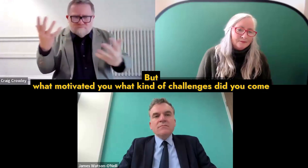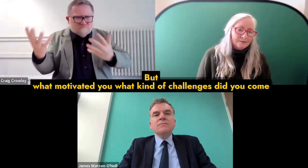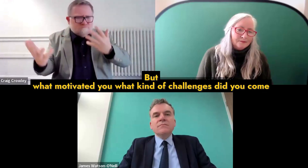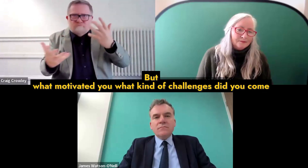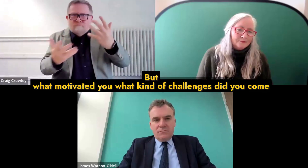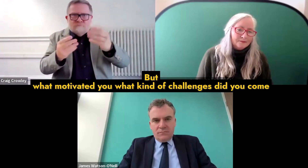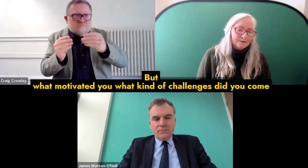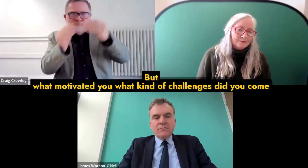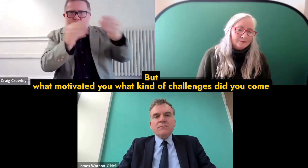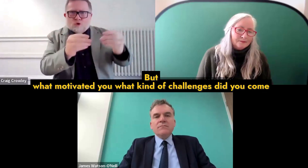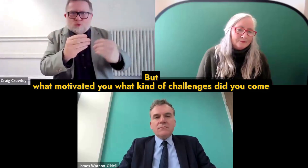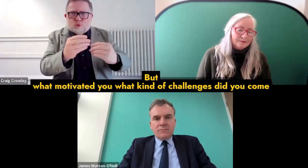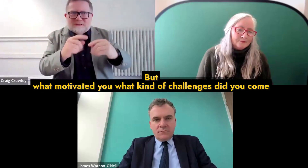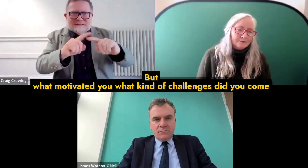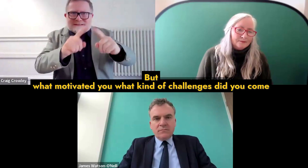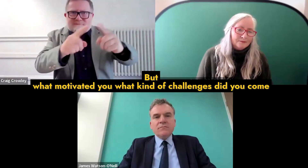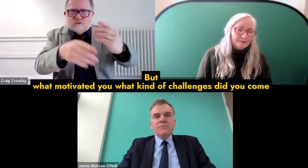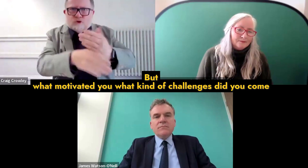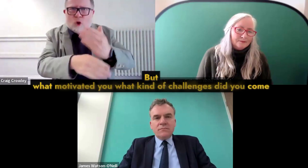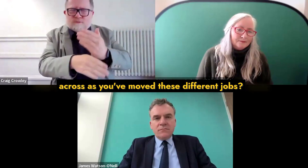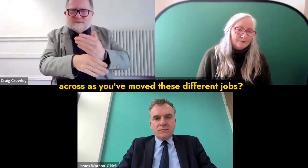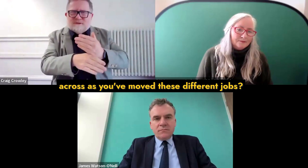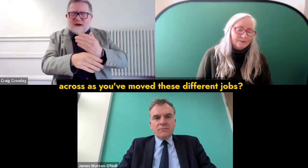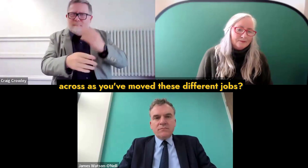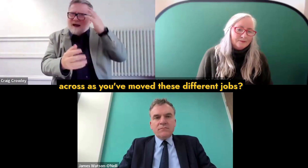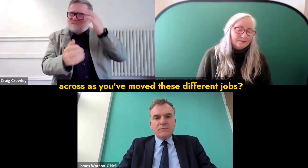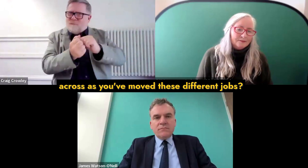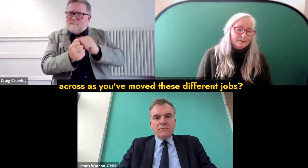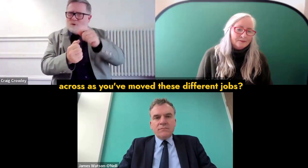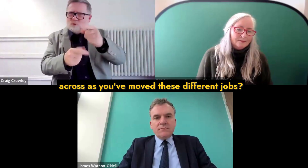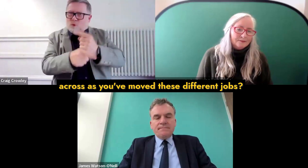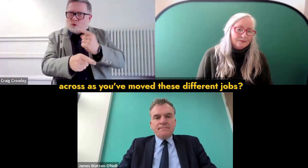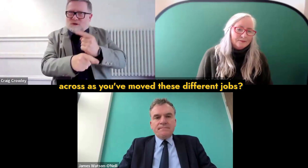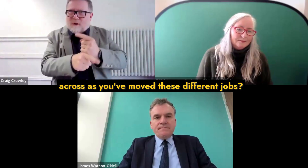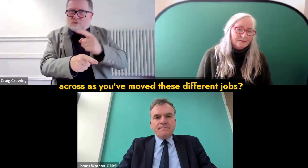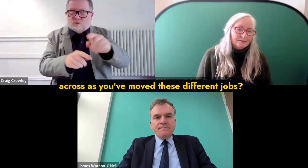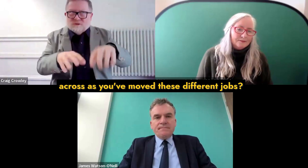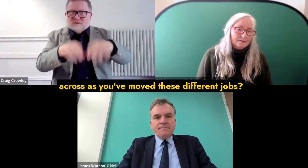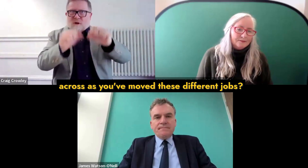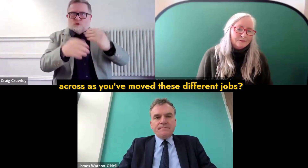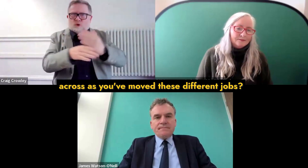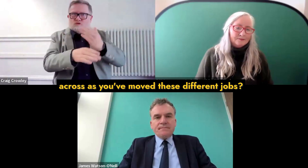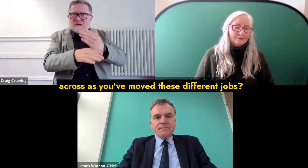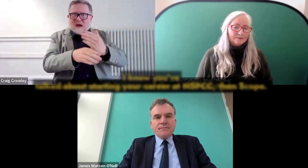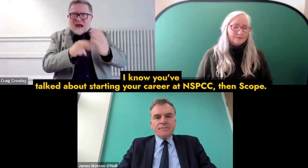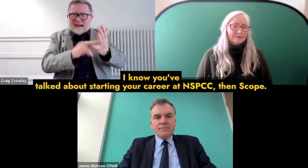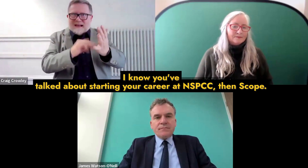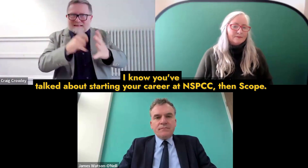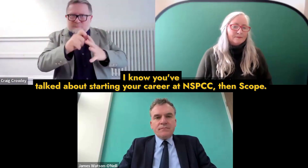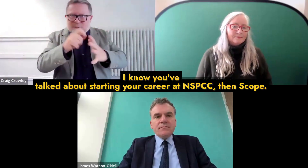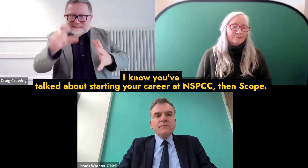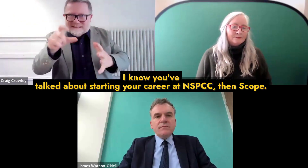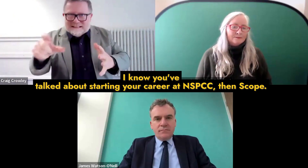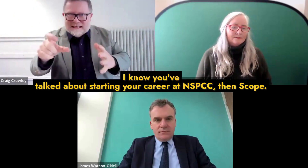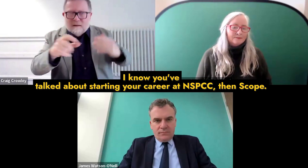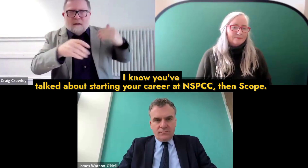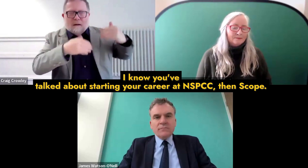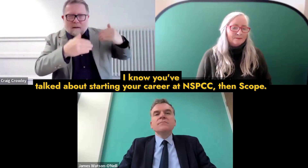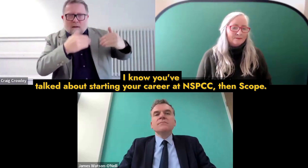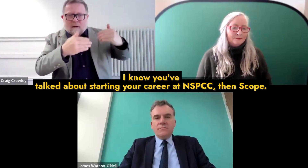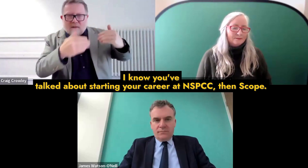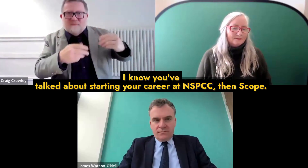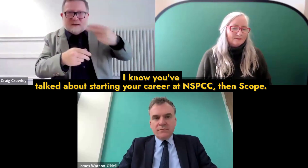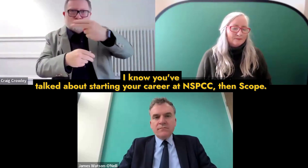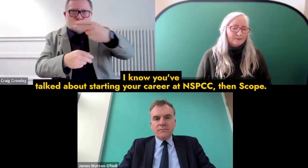you? What kind of challenges did you come across as you've moved into these different jobs? I know you've talked